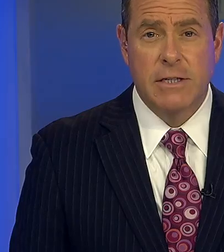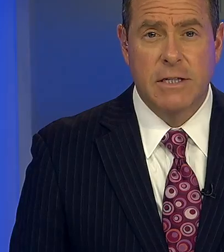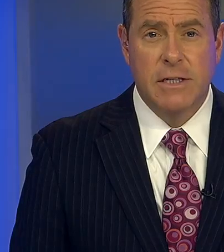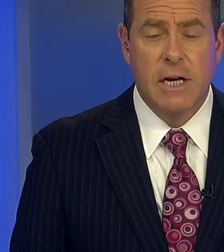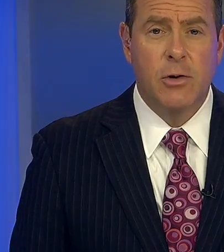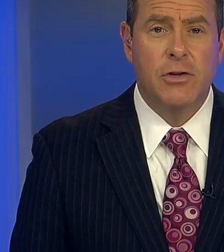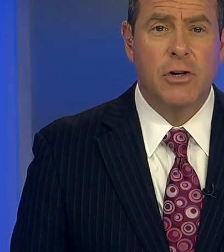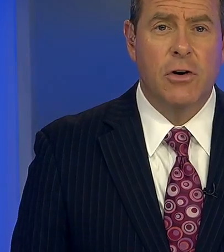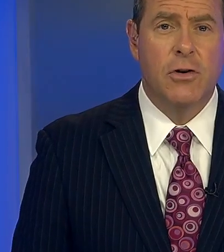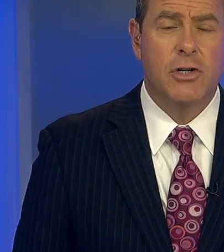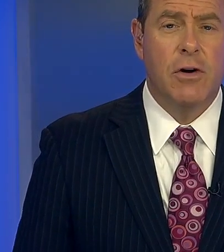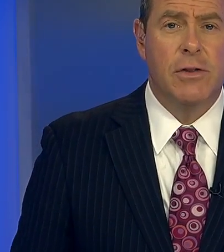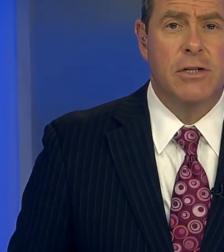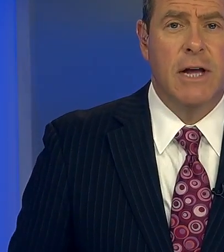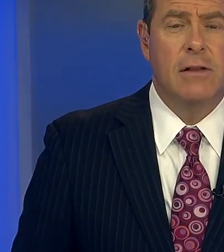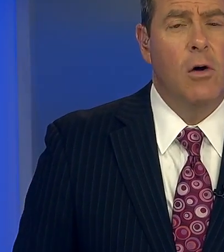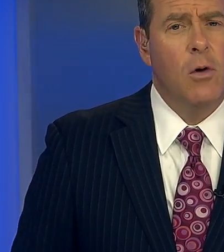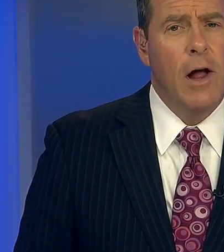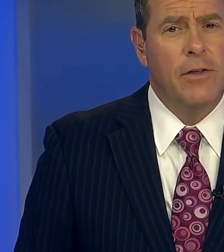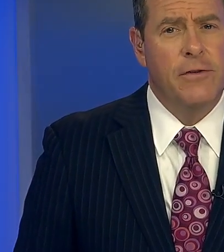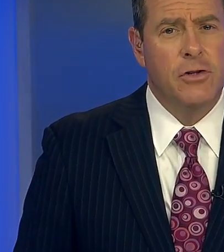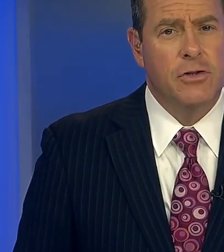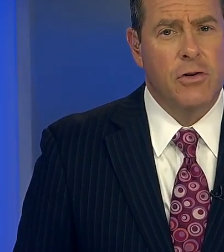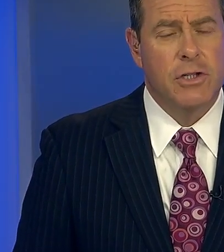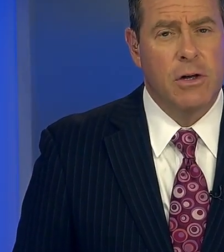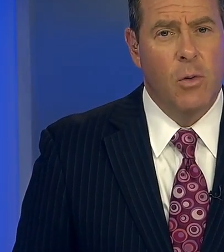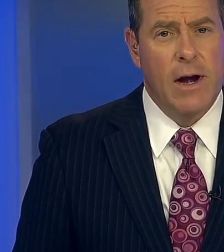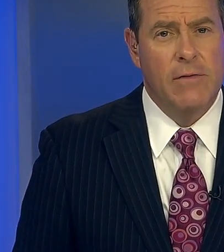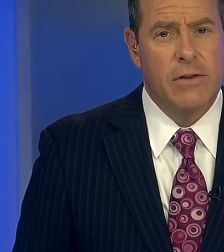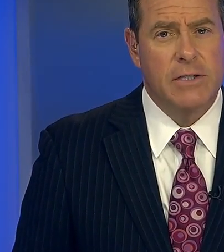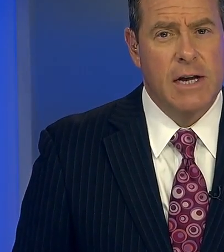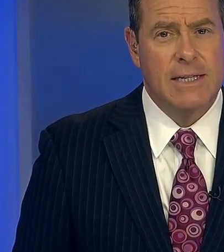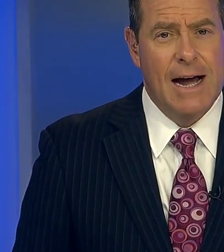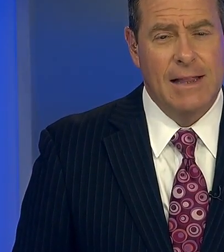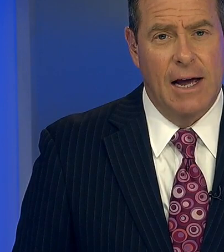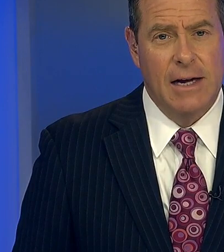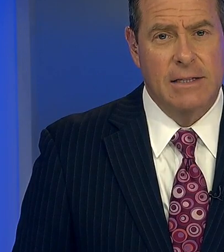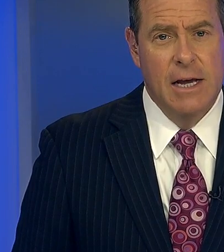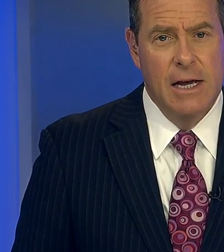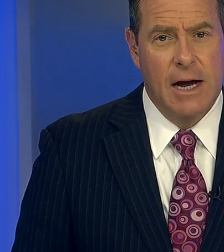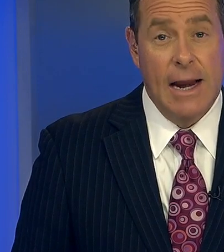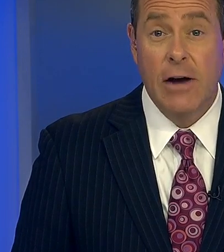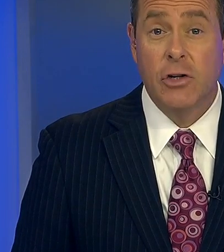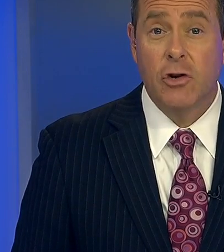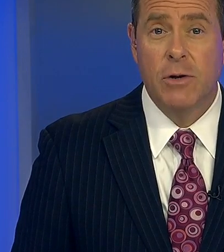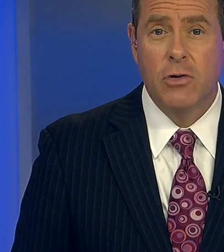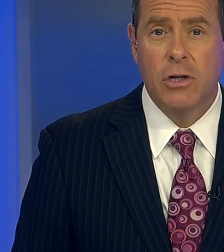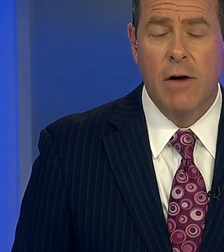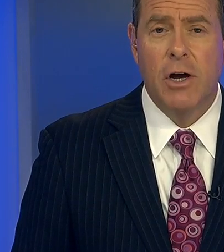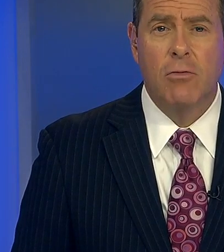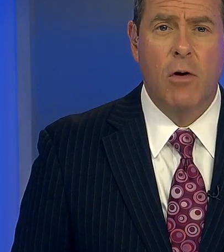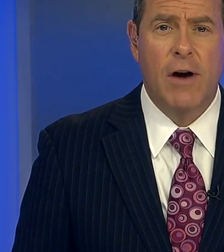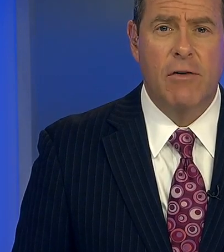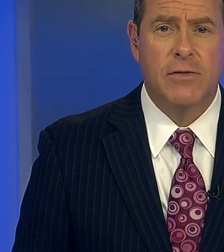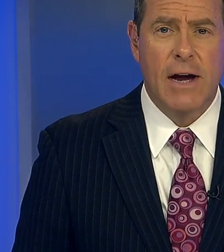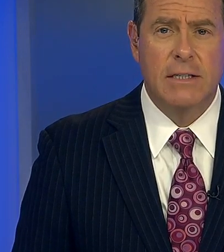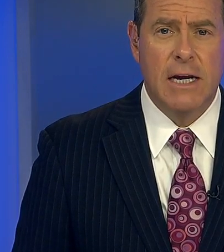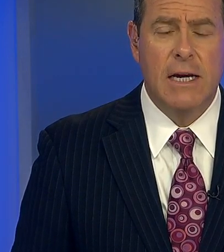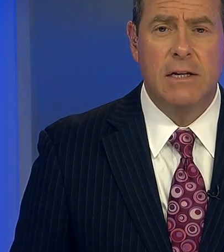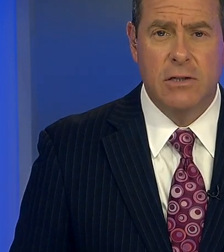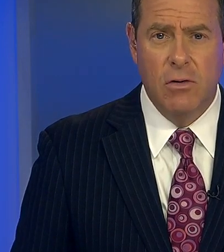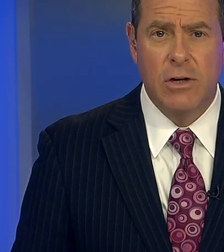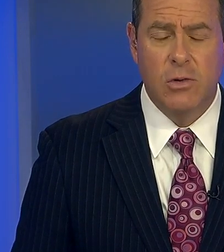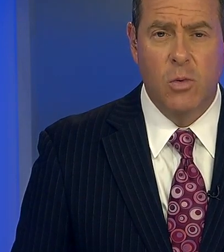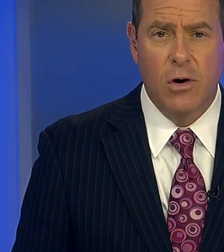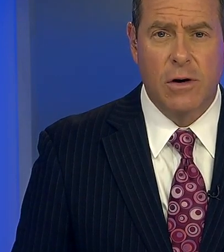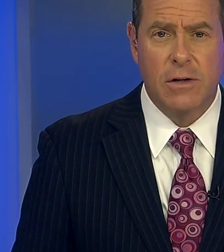Virus cases continue to surge here in the state. Local health officials are still waiting for the state's guidelines on how distribution of the coronavirus vaccine